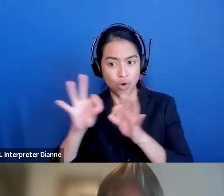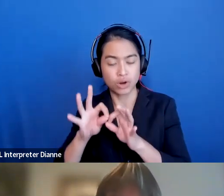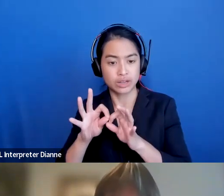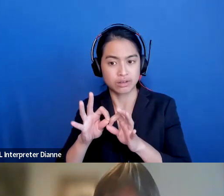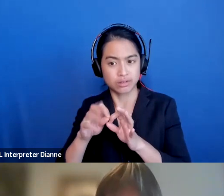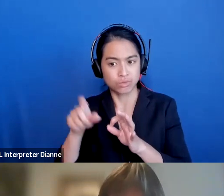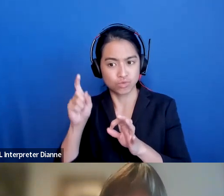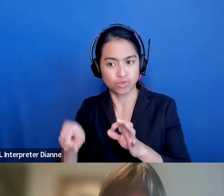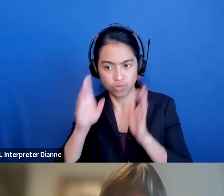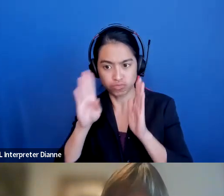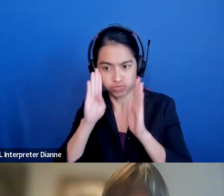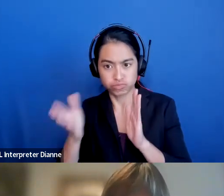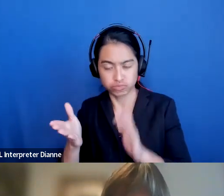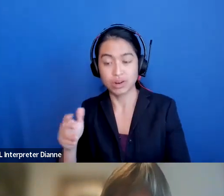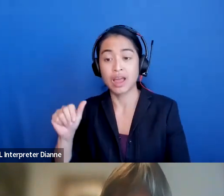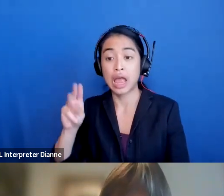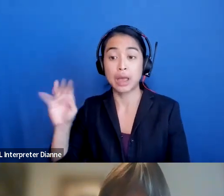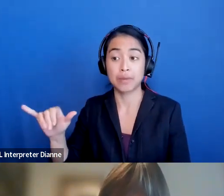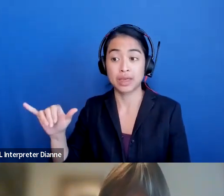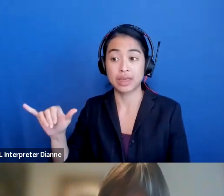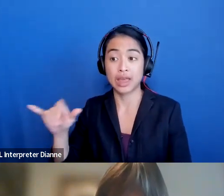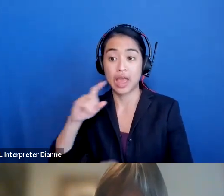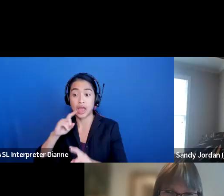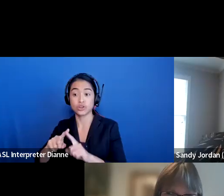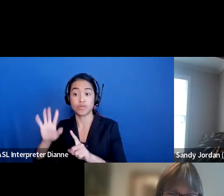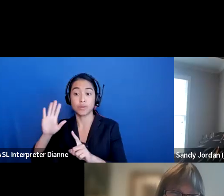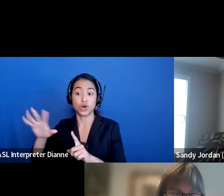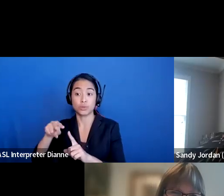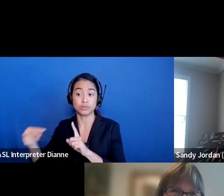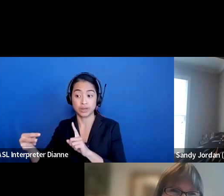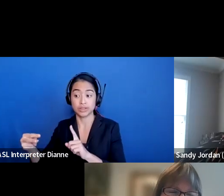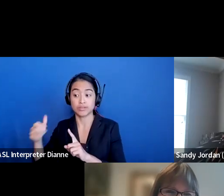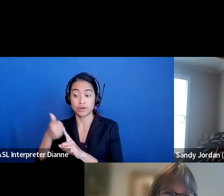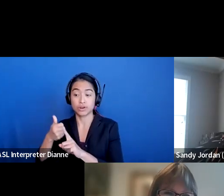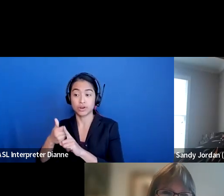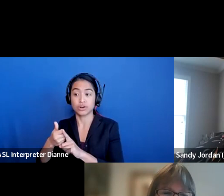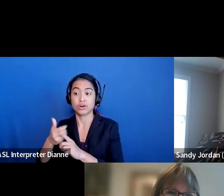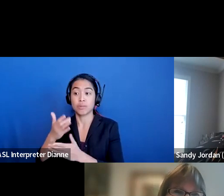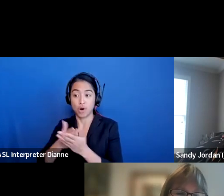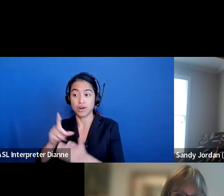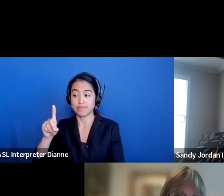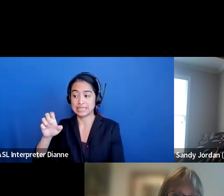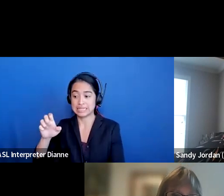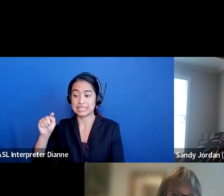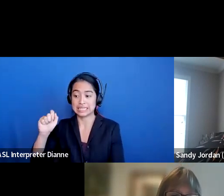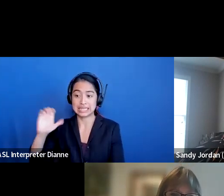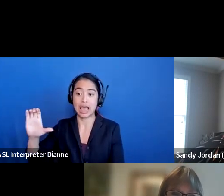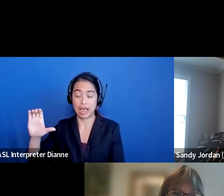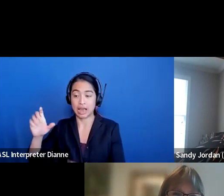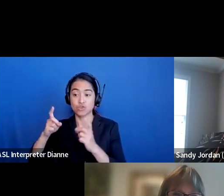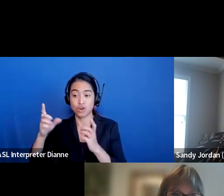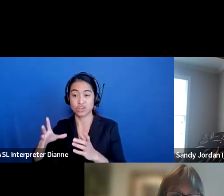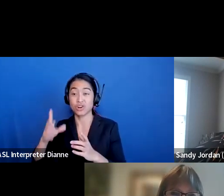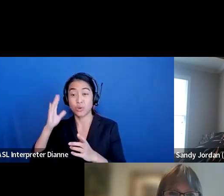ones. I'm going to let Amy answer from her perspective as being part of the DETAC, because